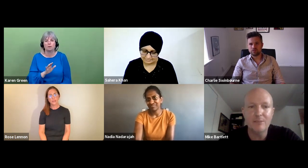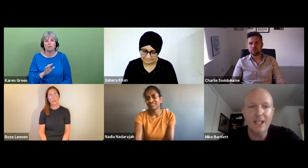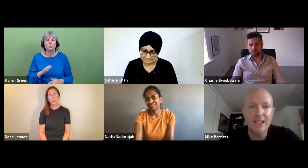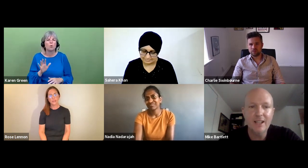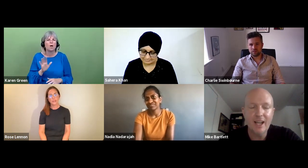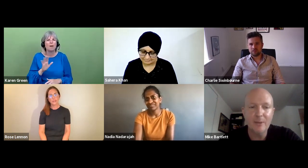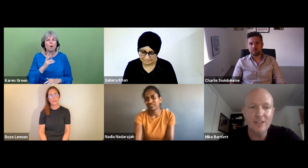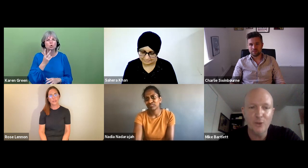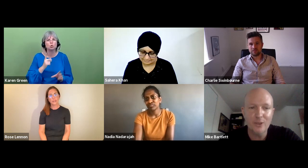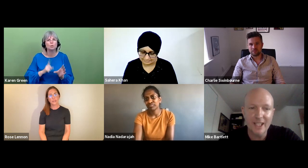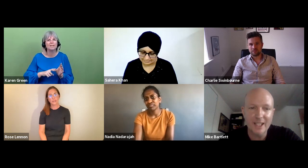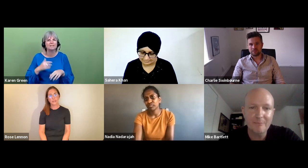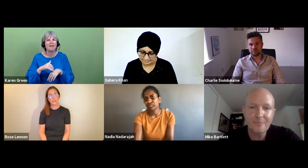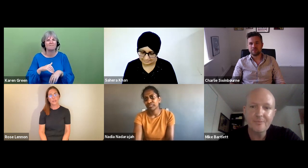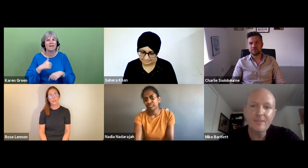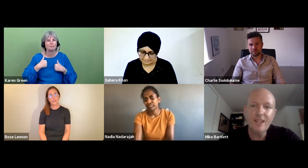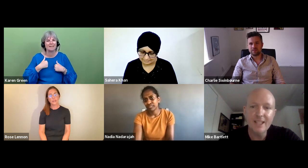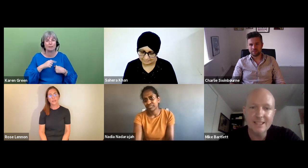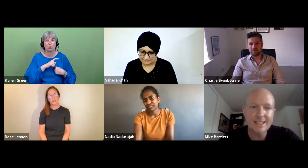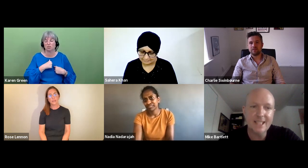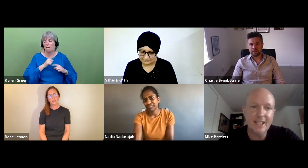me and I was ignoring it. And then since then, I've